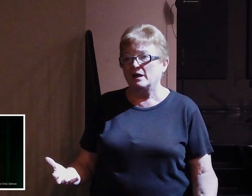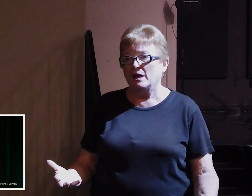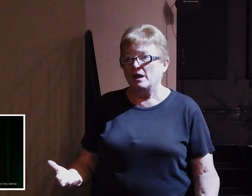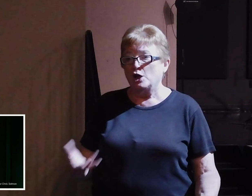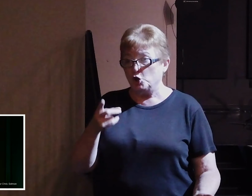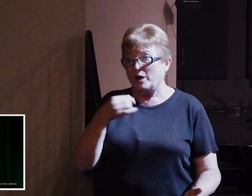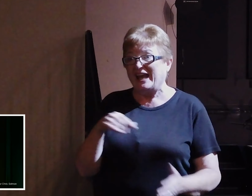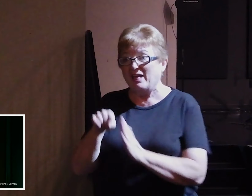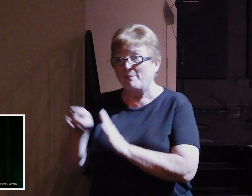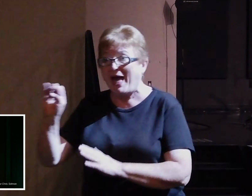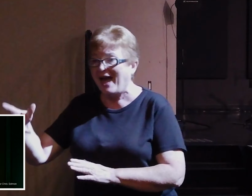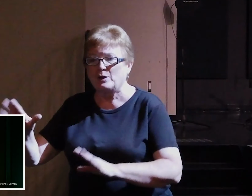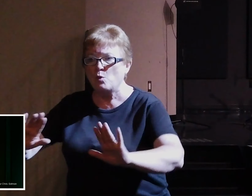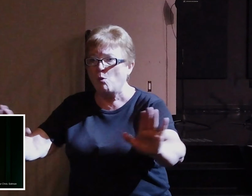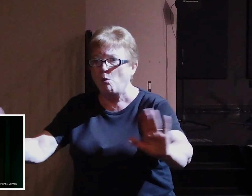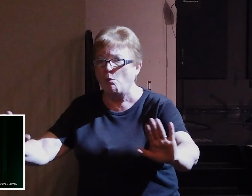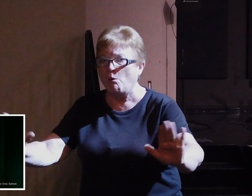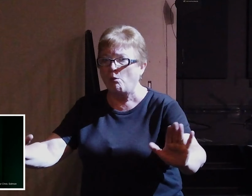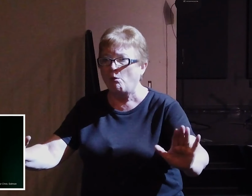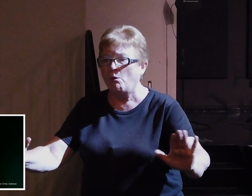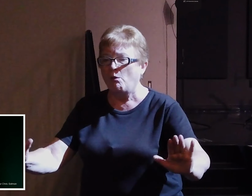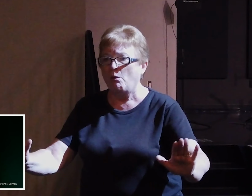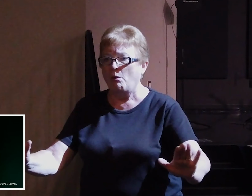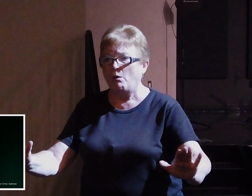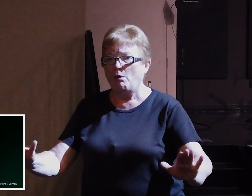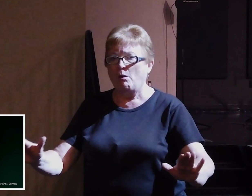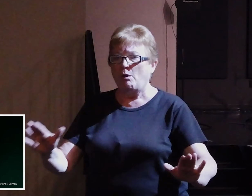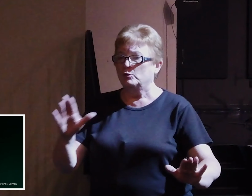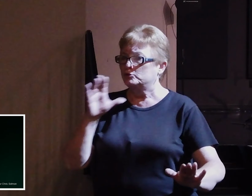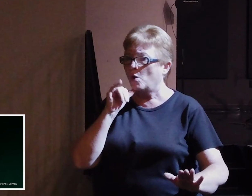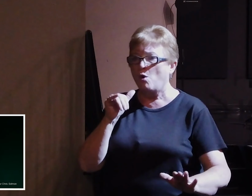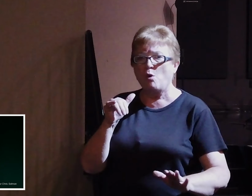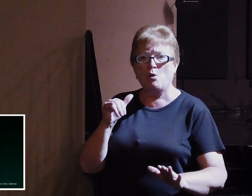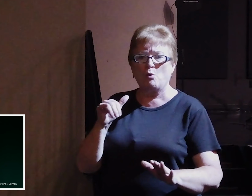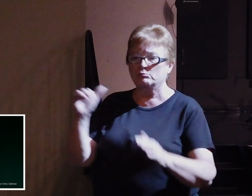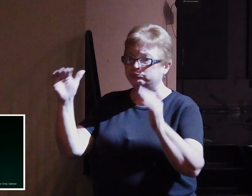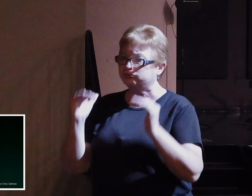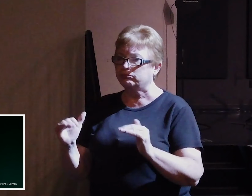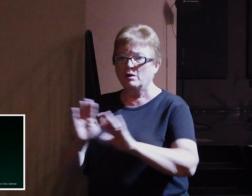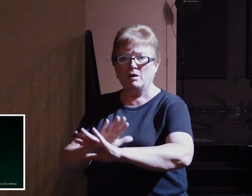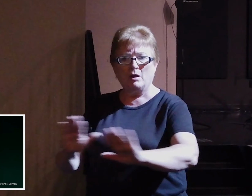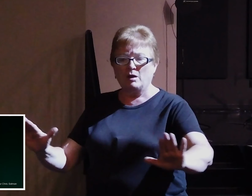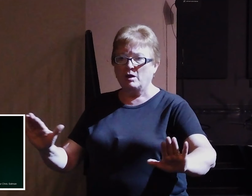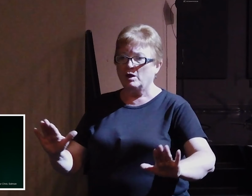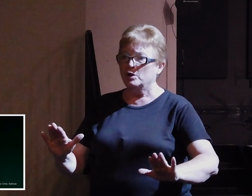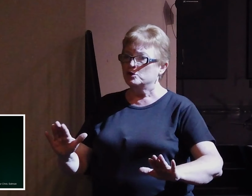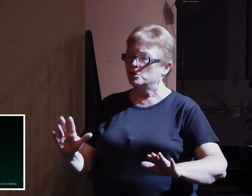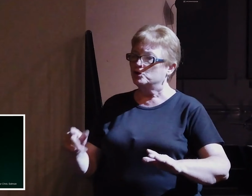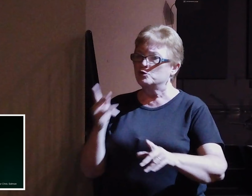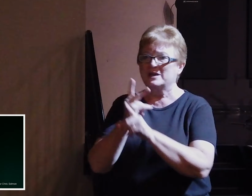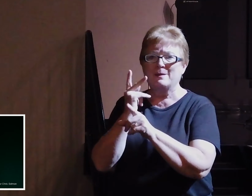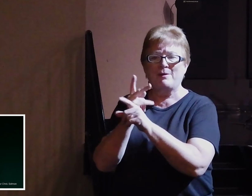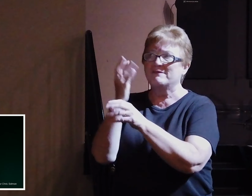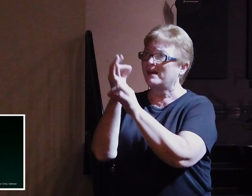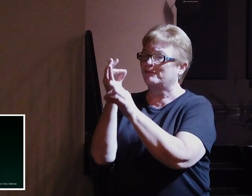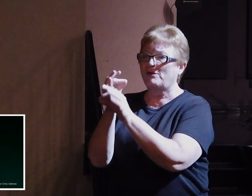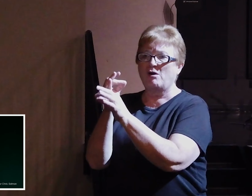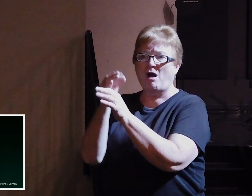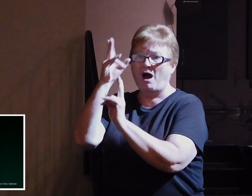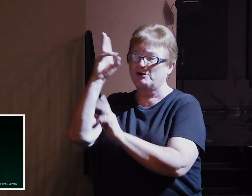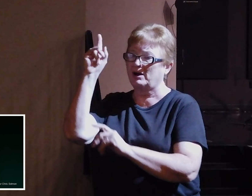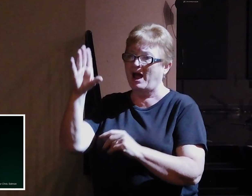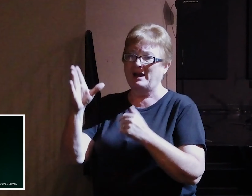What are you doing back? The specific evils that are listed here are fascinating. Murder, that's probably not on the top of our list of actions that we're going to